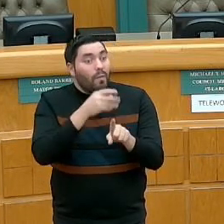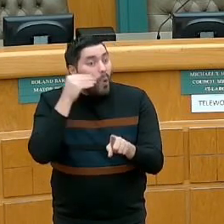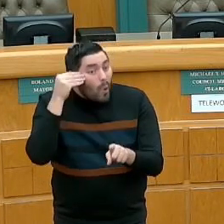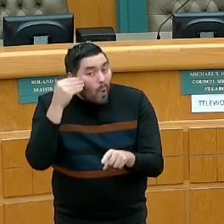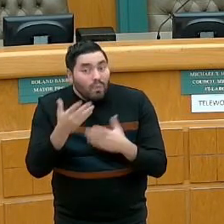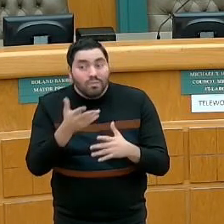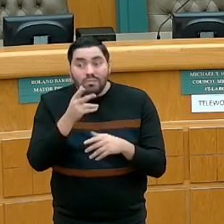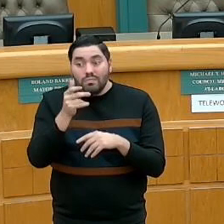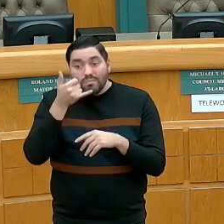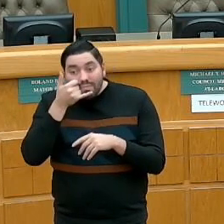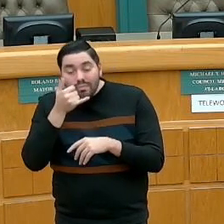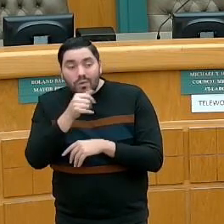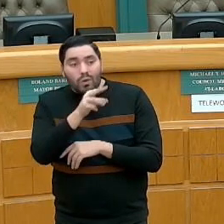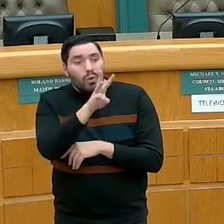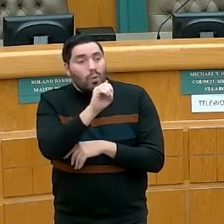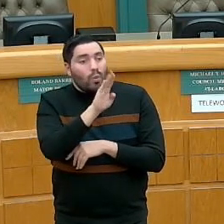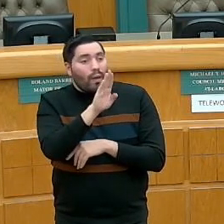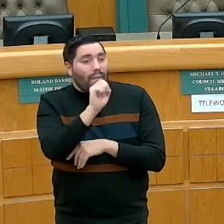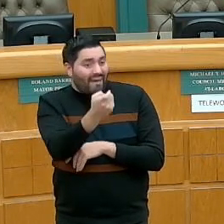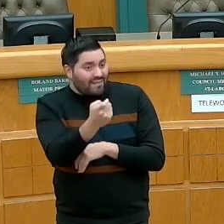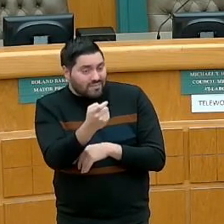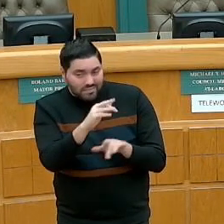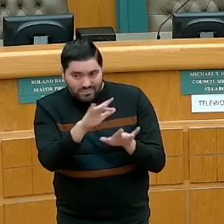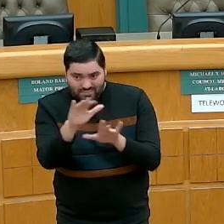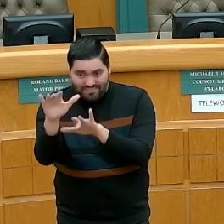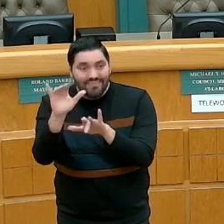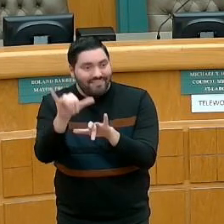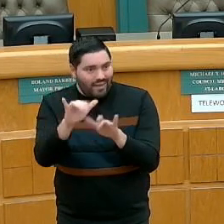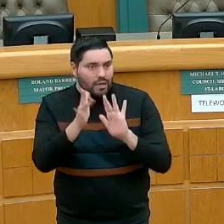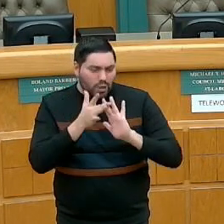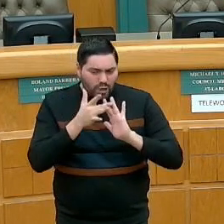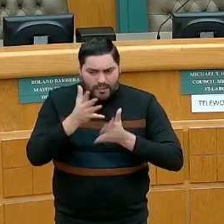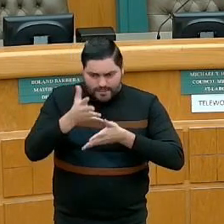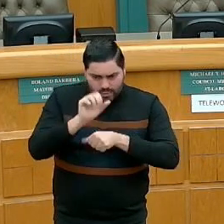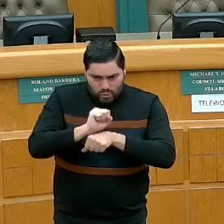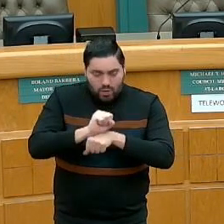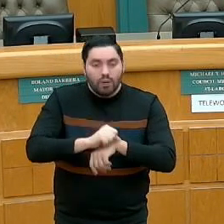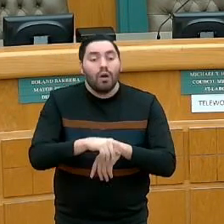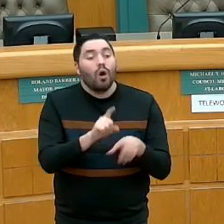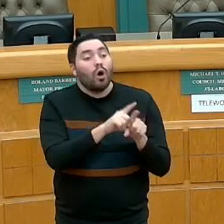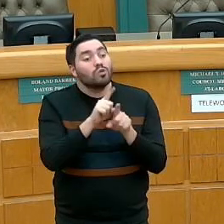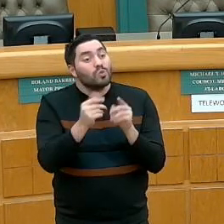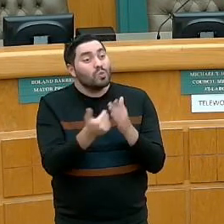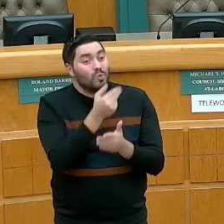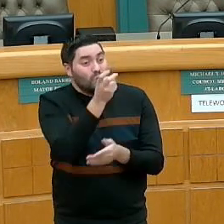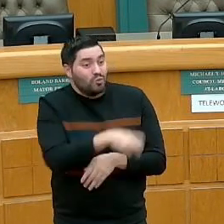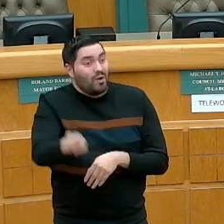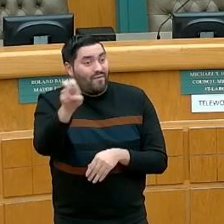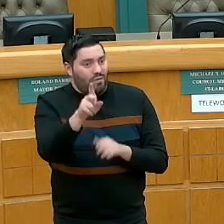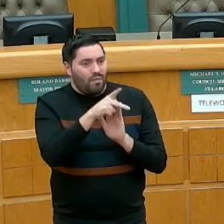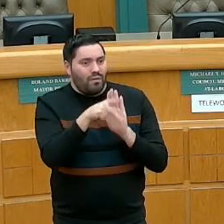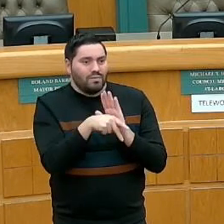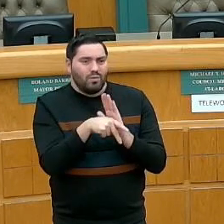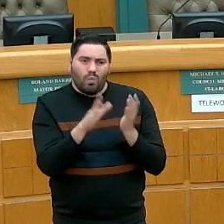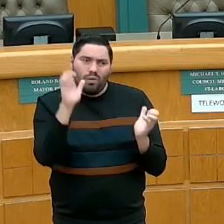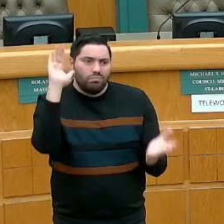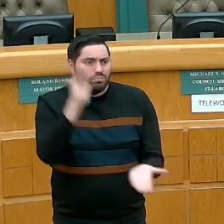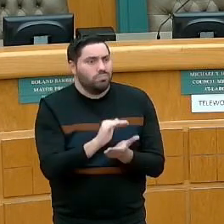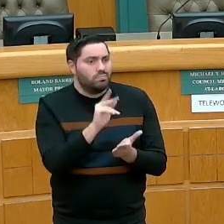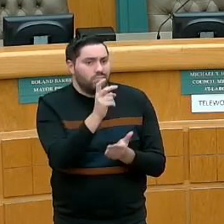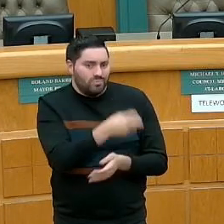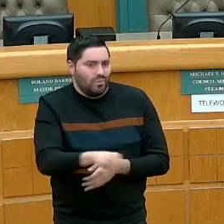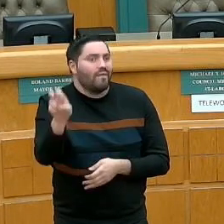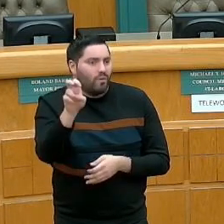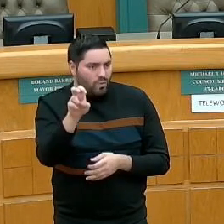telephone, and other telecommunication measures. We've initiated a new travel policy to reduce travel and get better